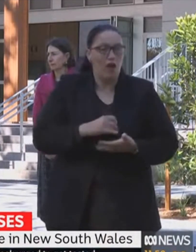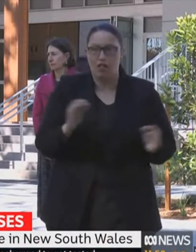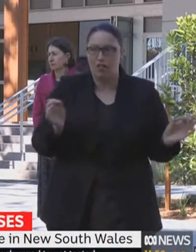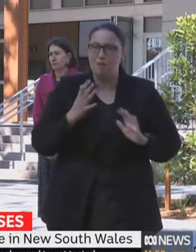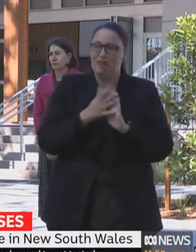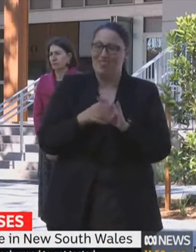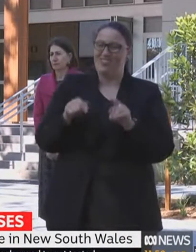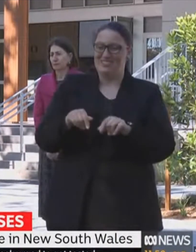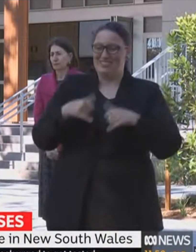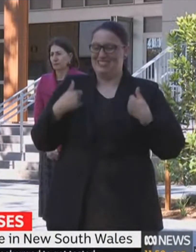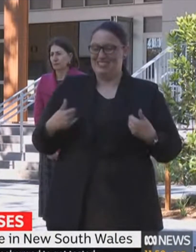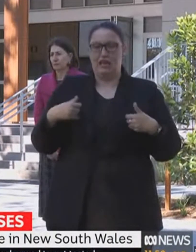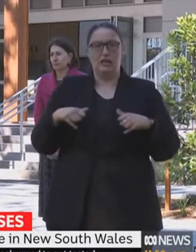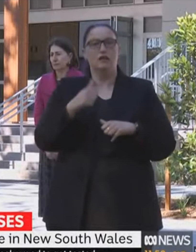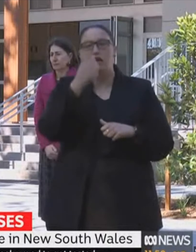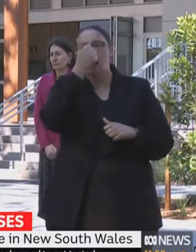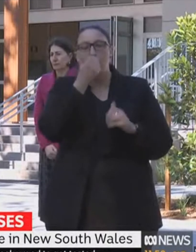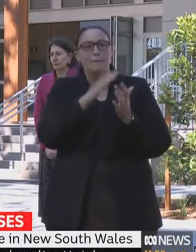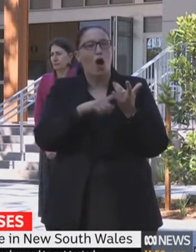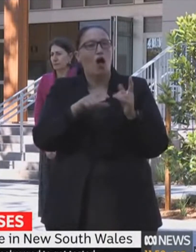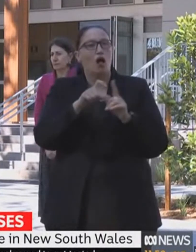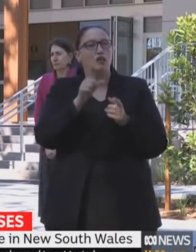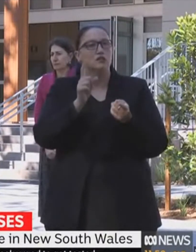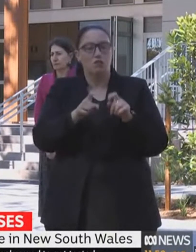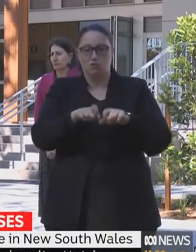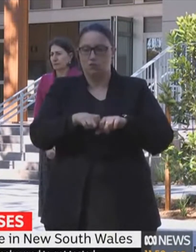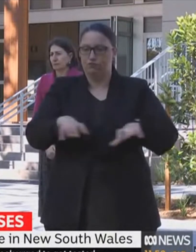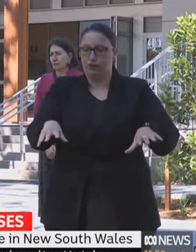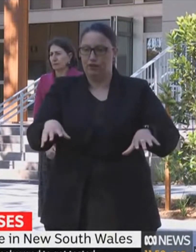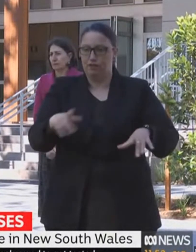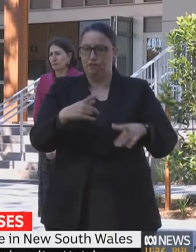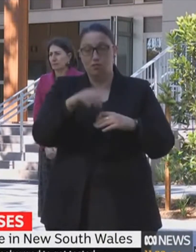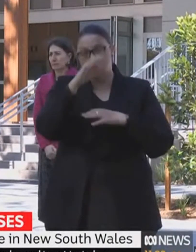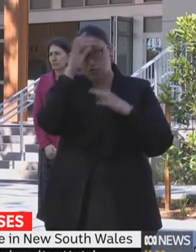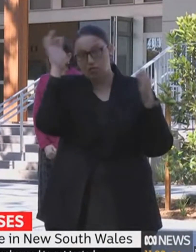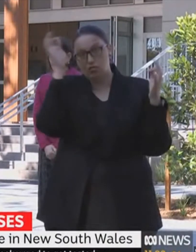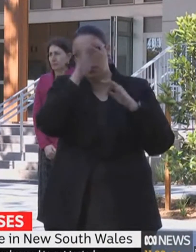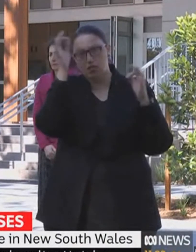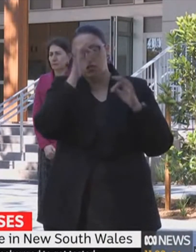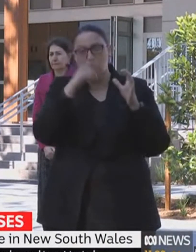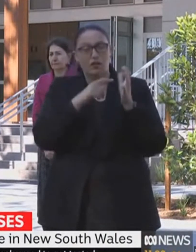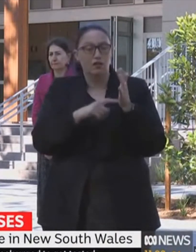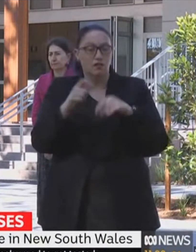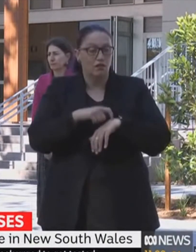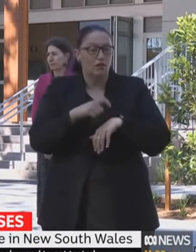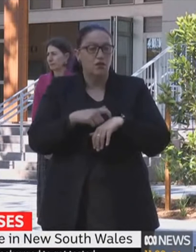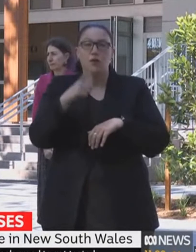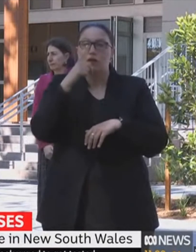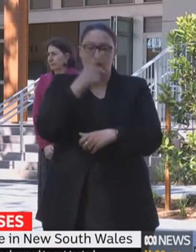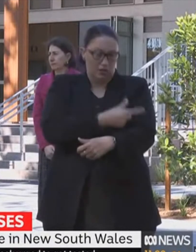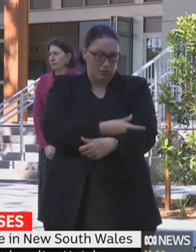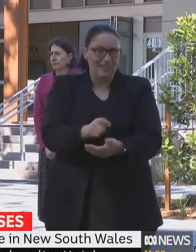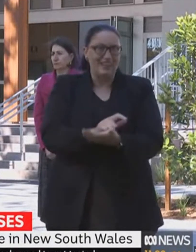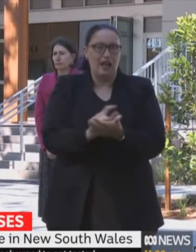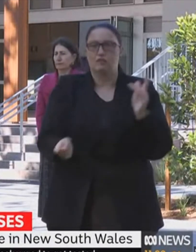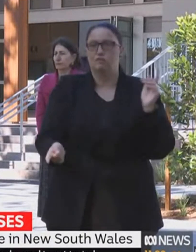just the fact that this disease is such a mild disease that someone may not have been aware at the time. But we can do blood tests on